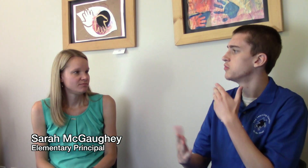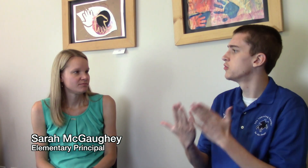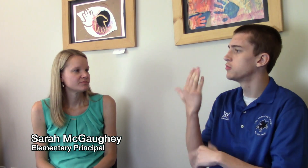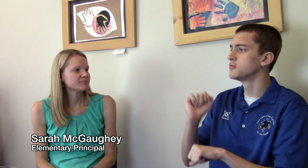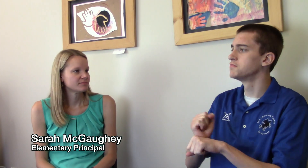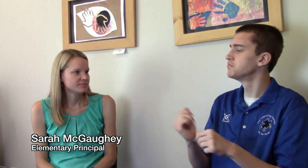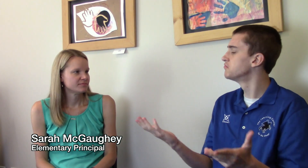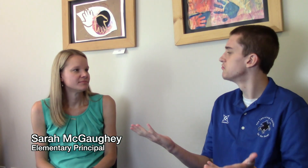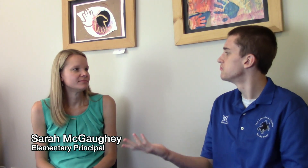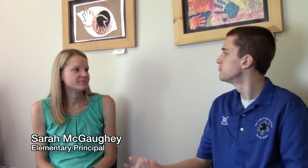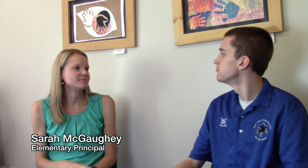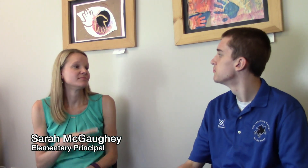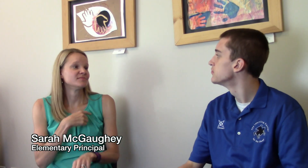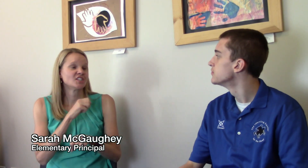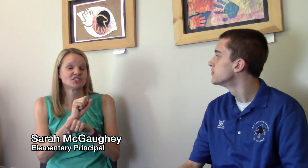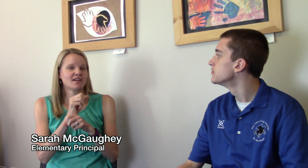Hello Sarah, so what is your new position here?